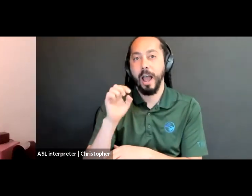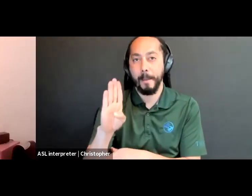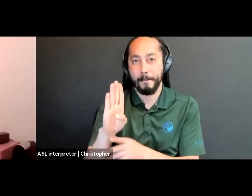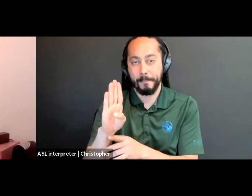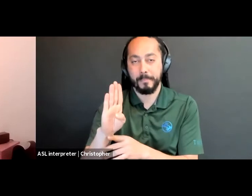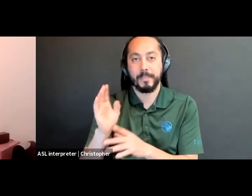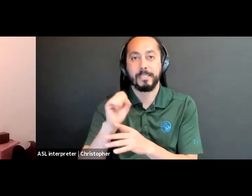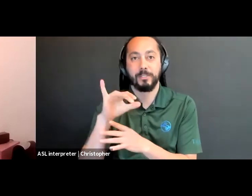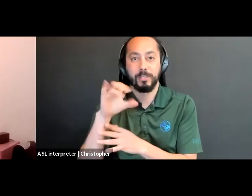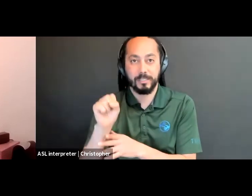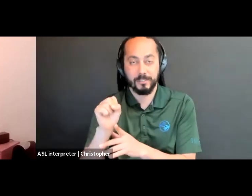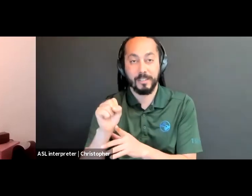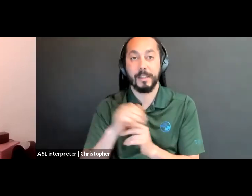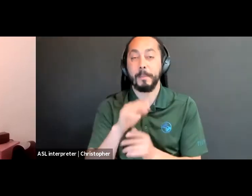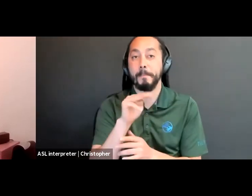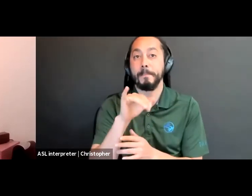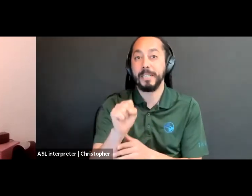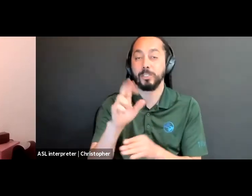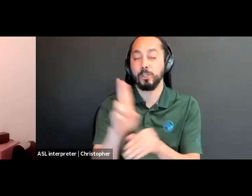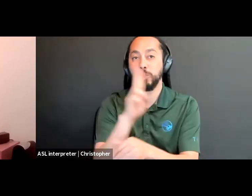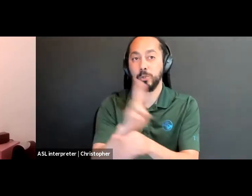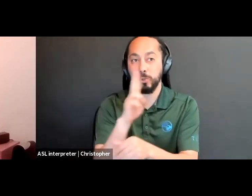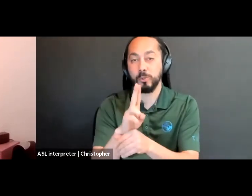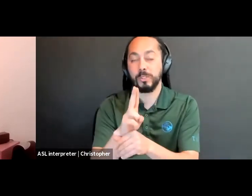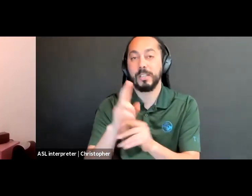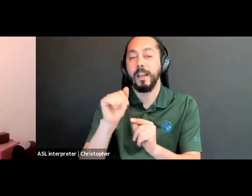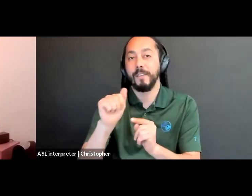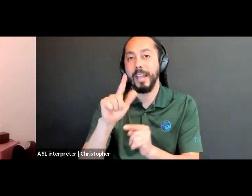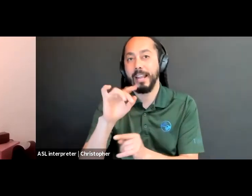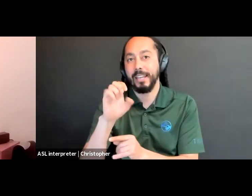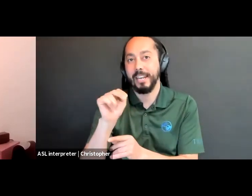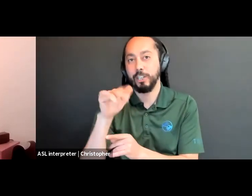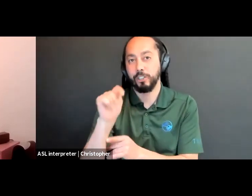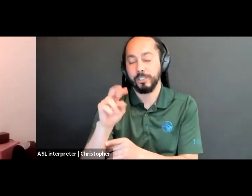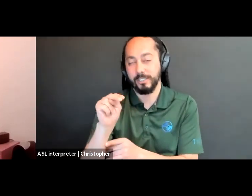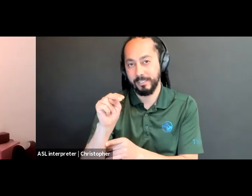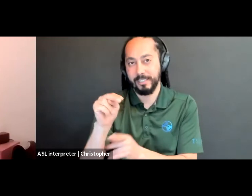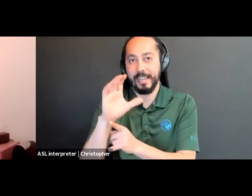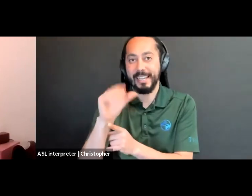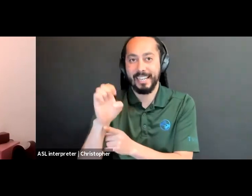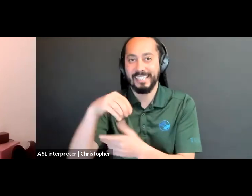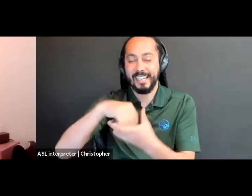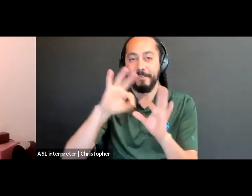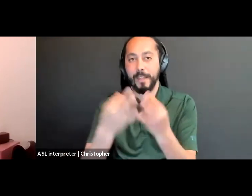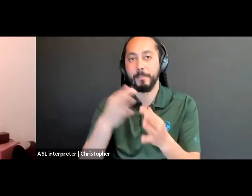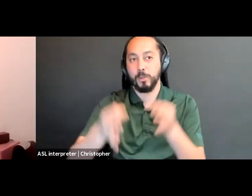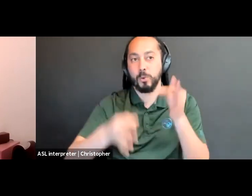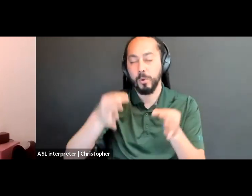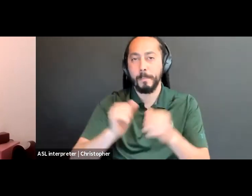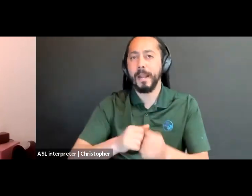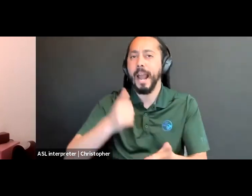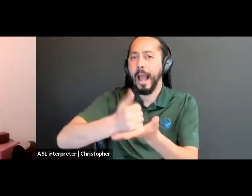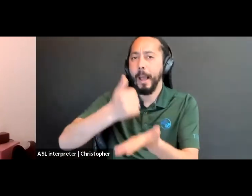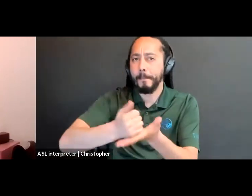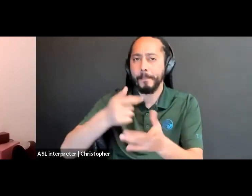Alienation in Domestic Violence Cases in Family Court, helping court-related professionals to sort through